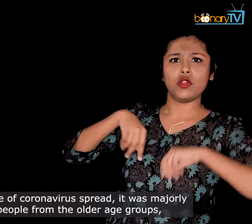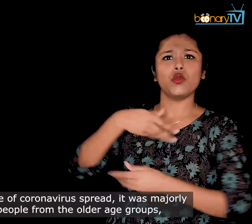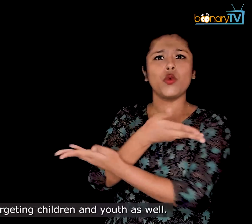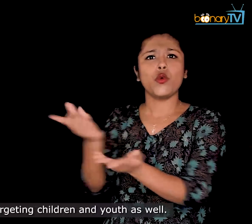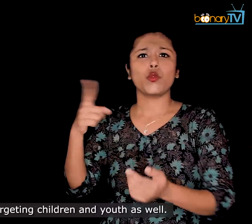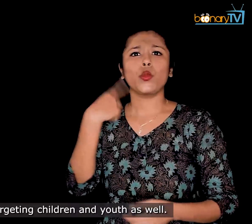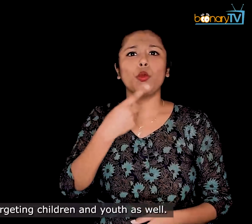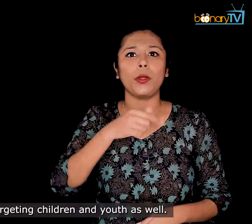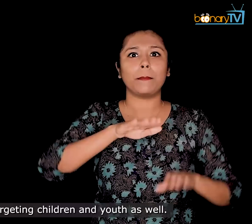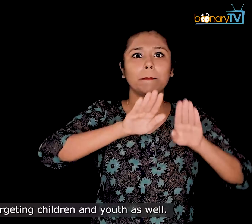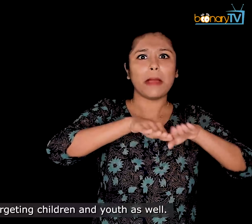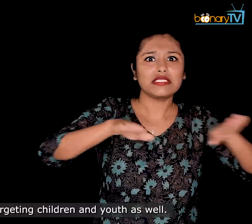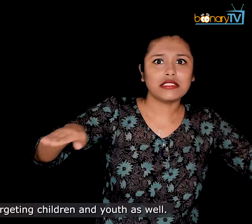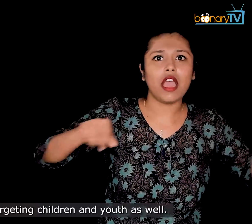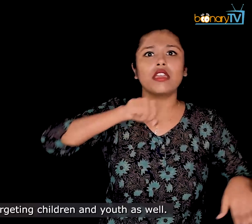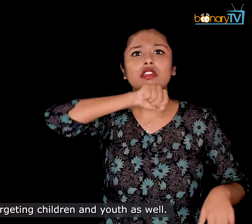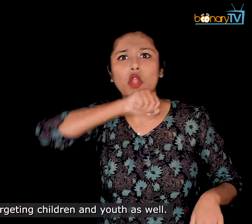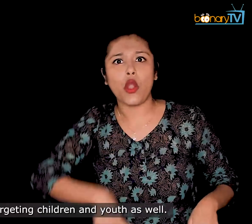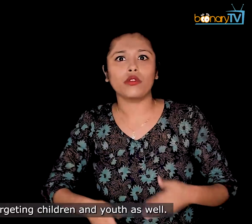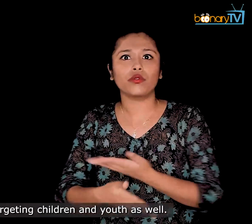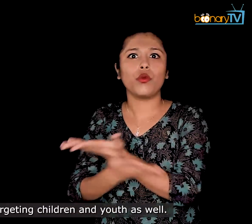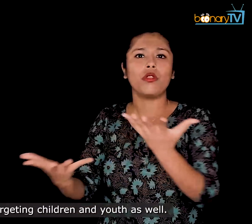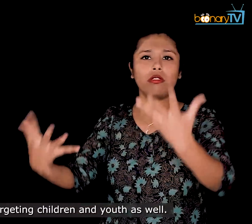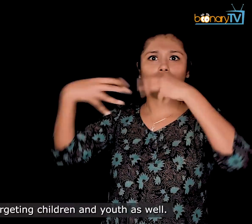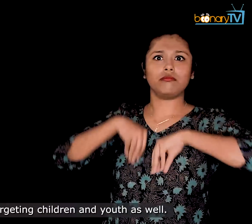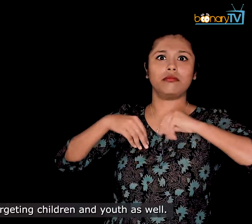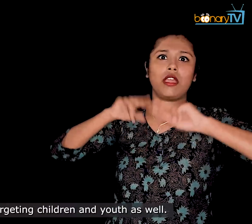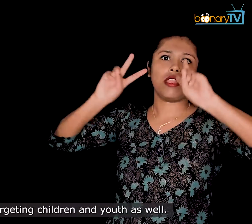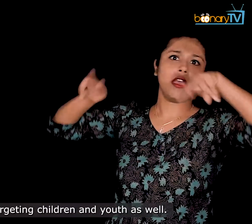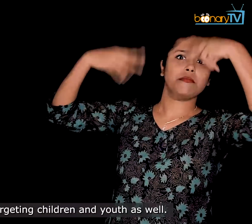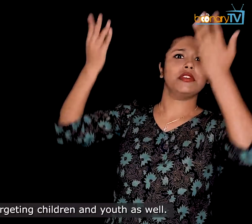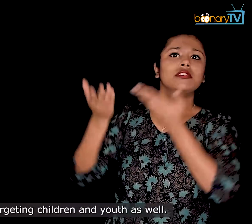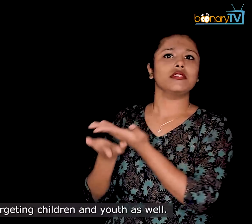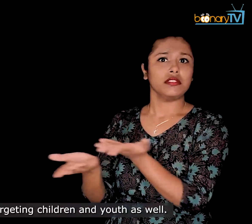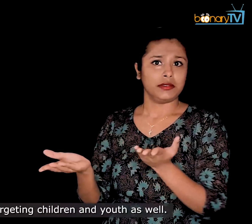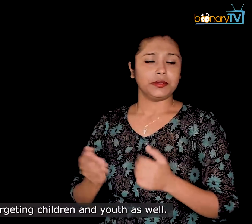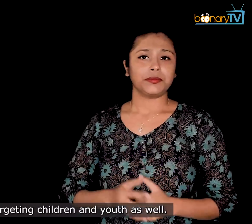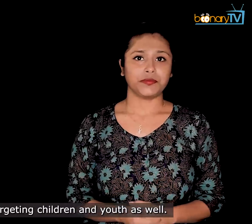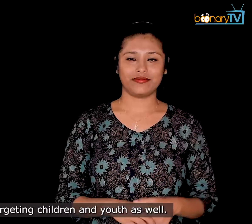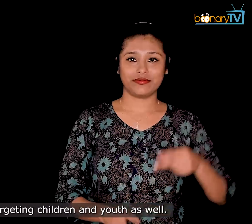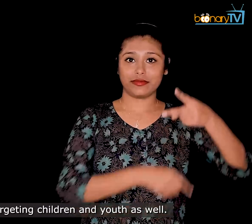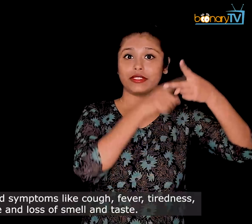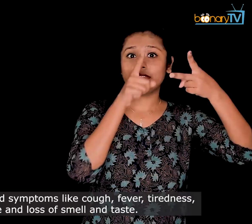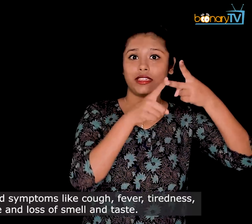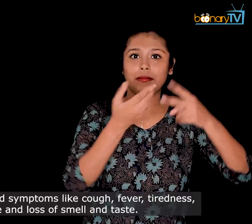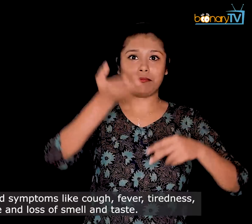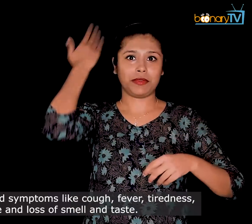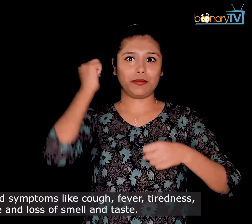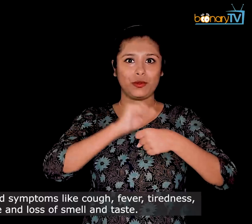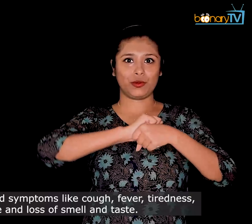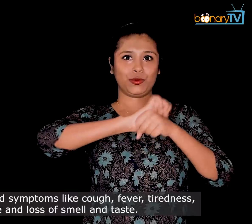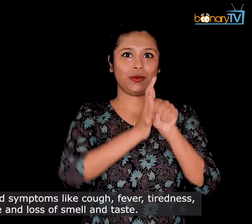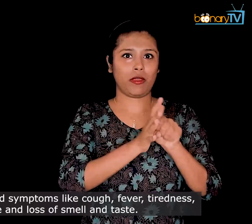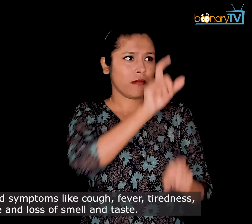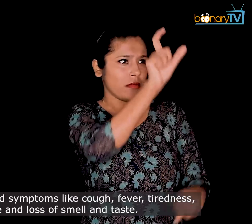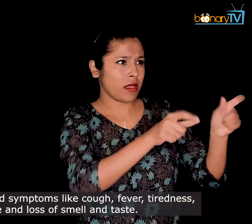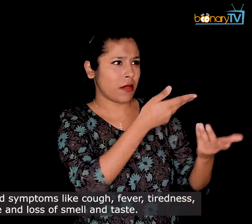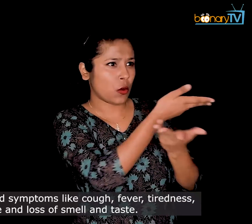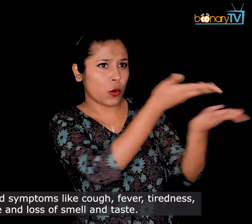but now it is targeting children and youth as well earlier people showed symptoms